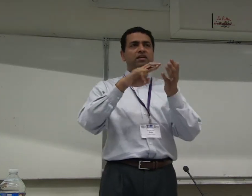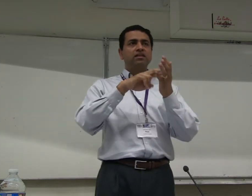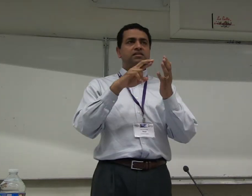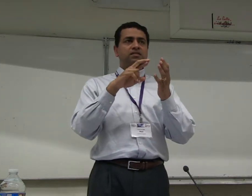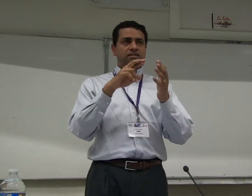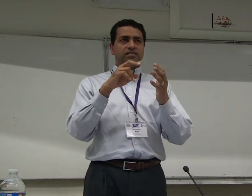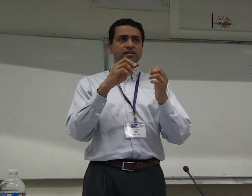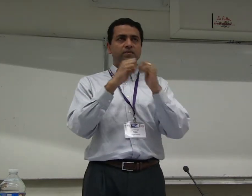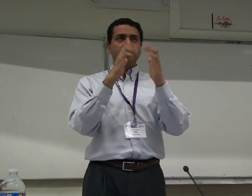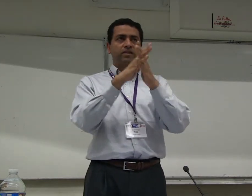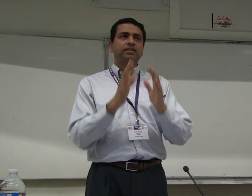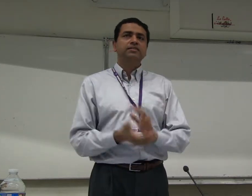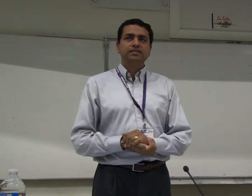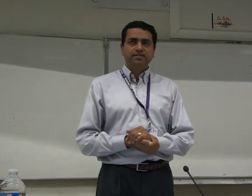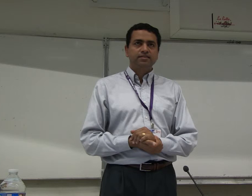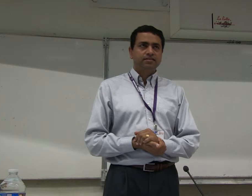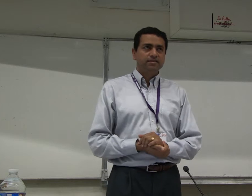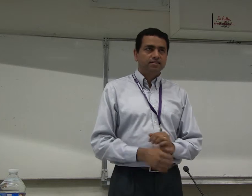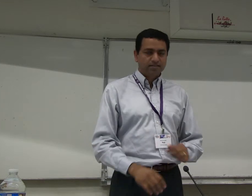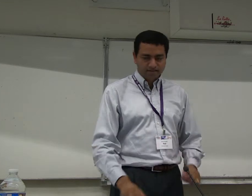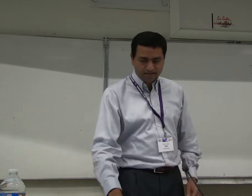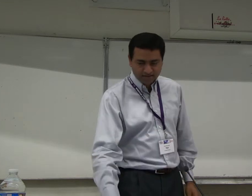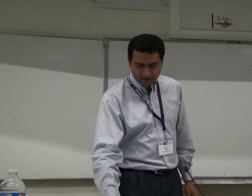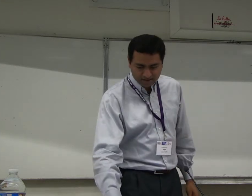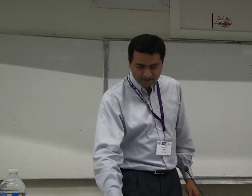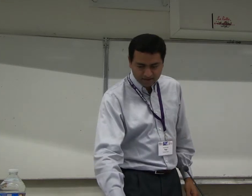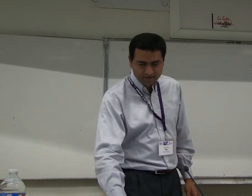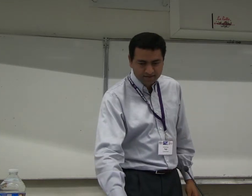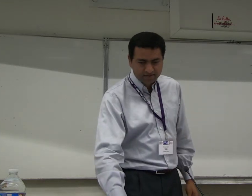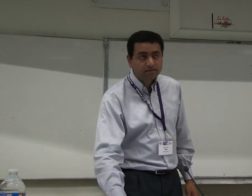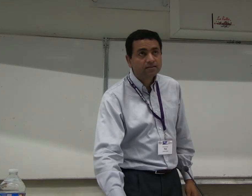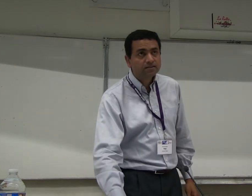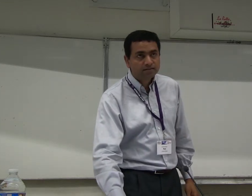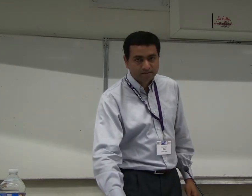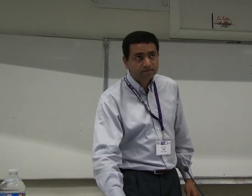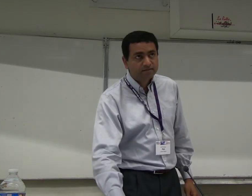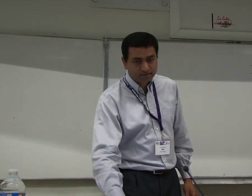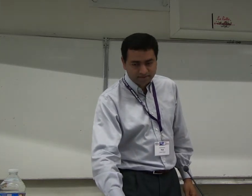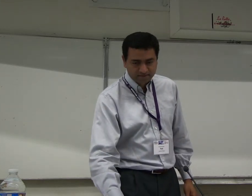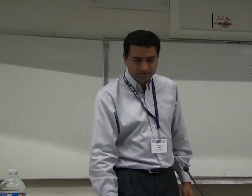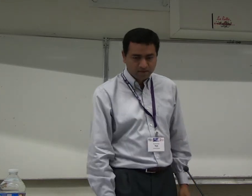watch via Bluetooth. So it's a nice piece of research